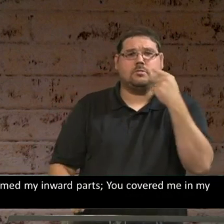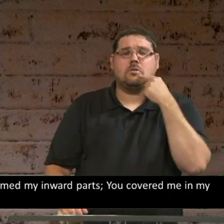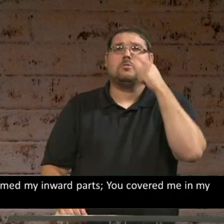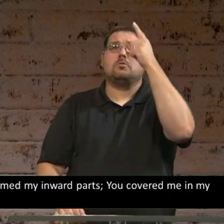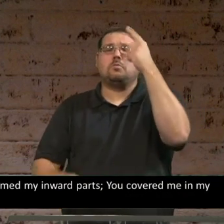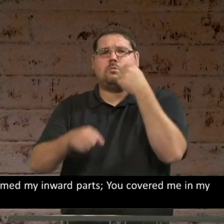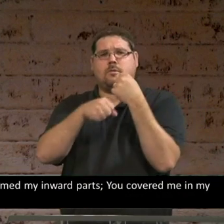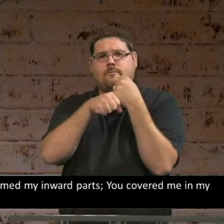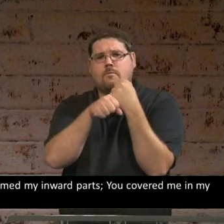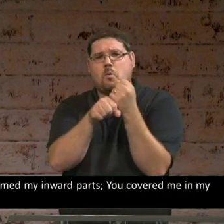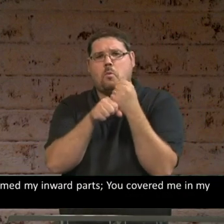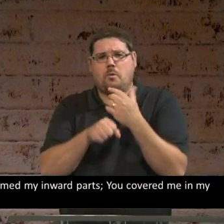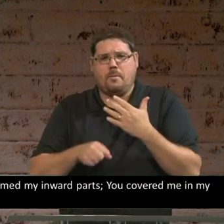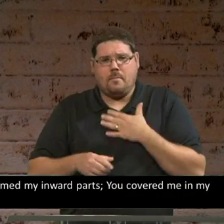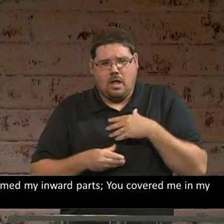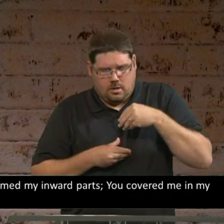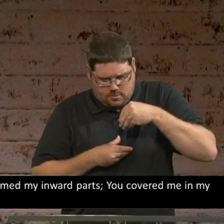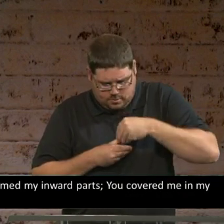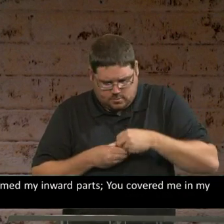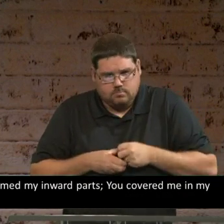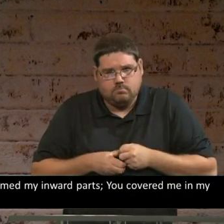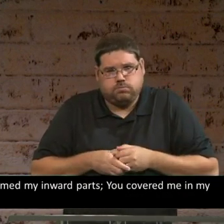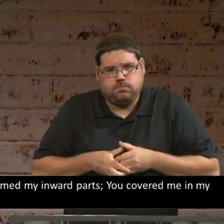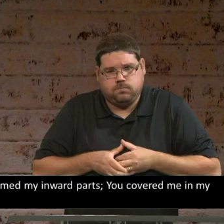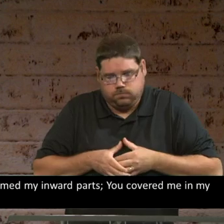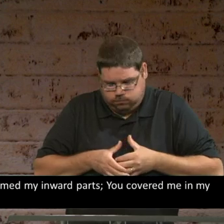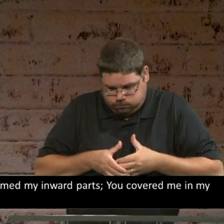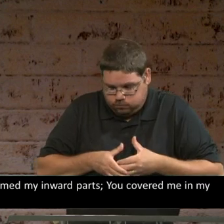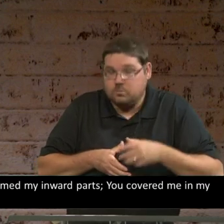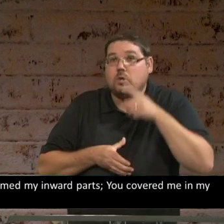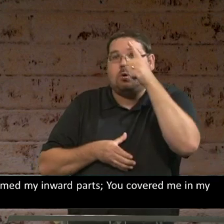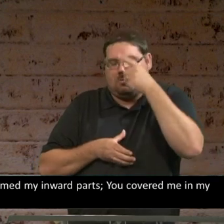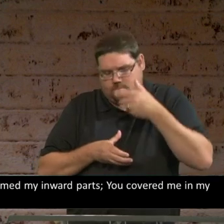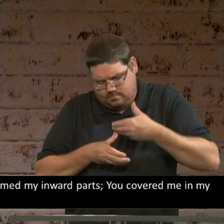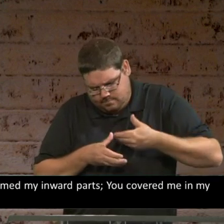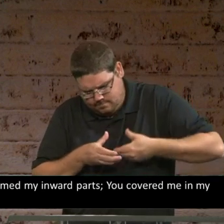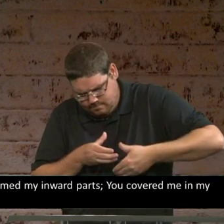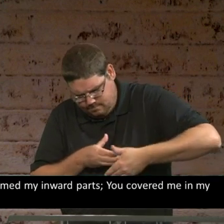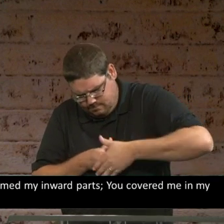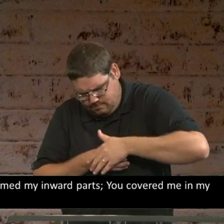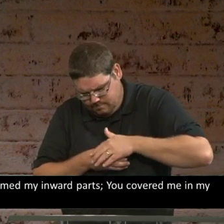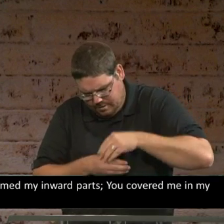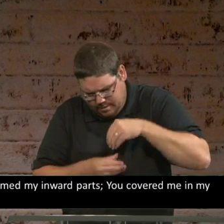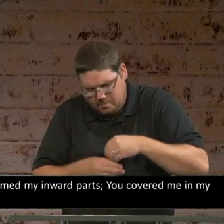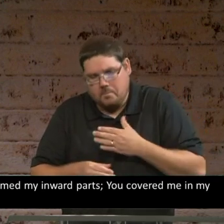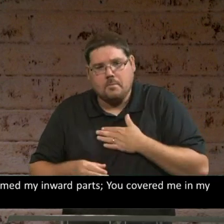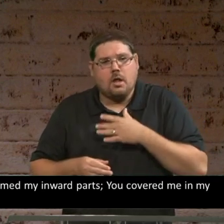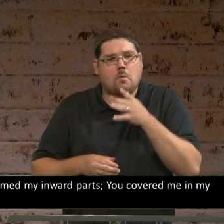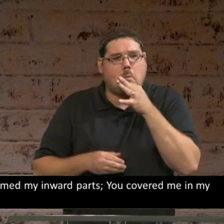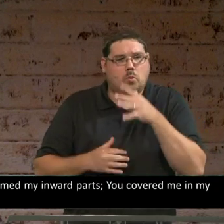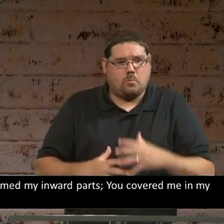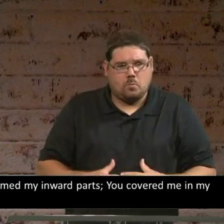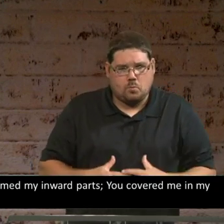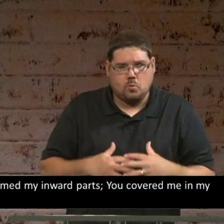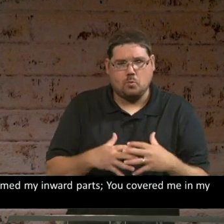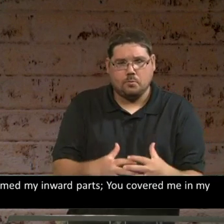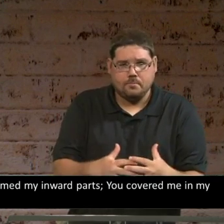14. Verse 13, "For you formed my inward parts, you covered me in my mother's